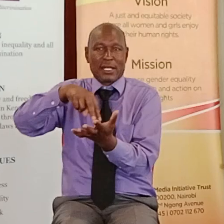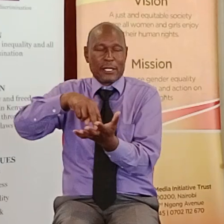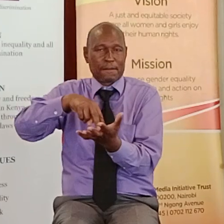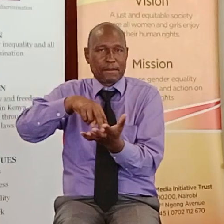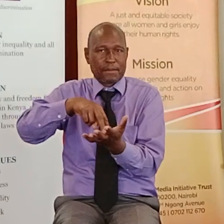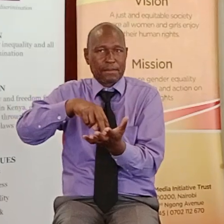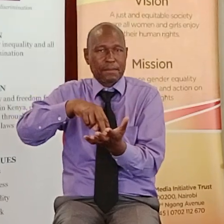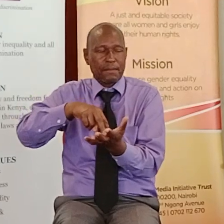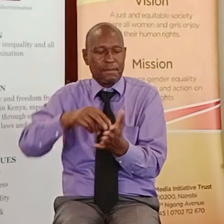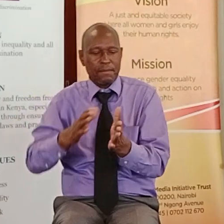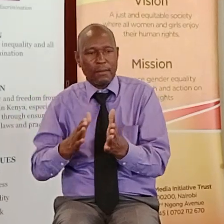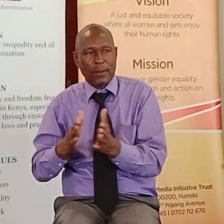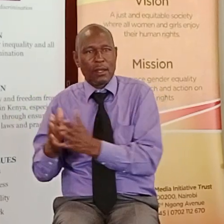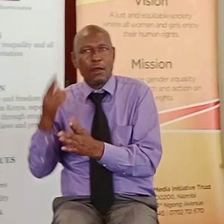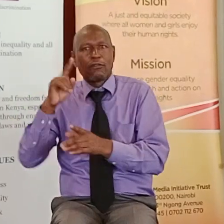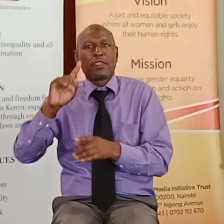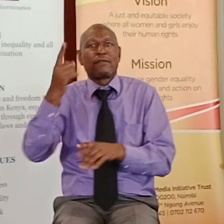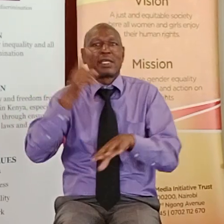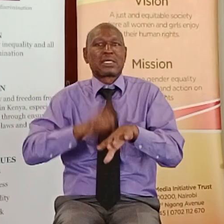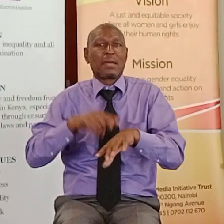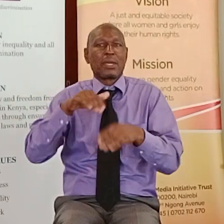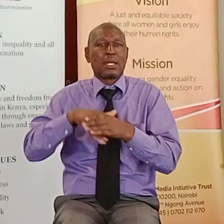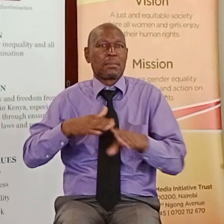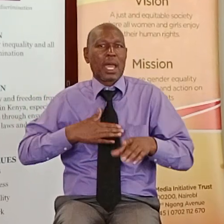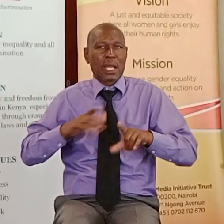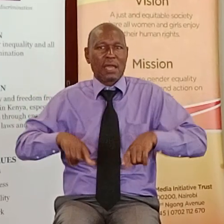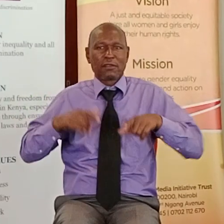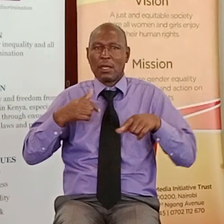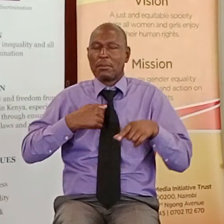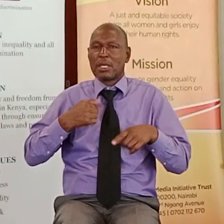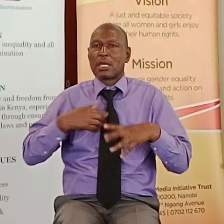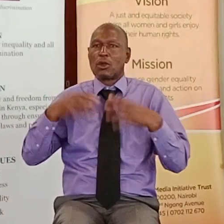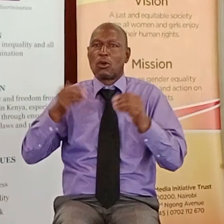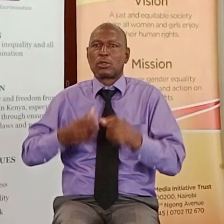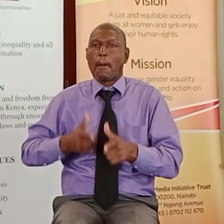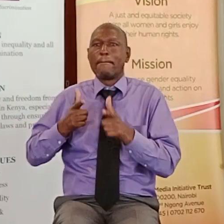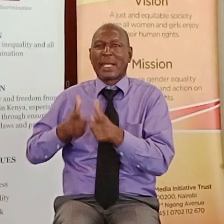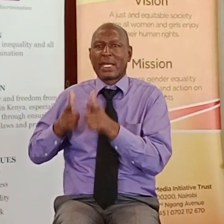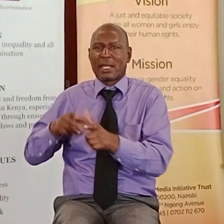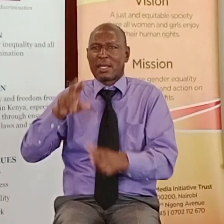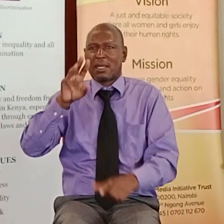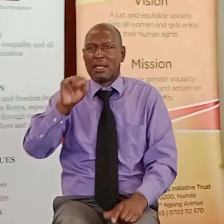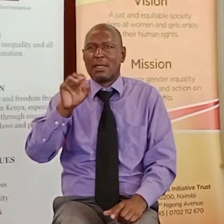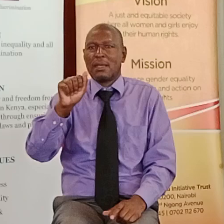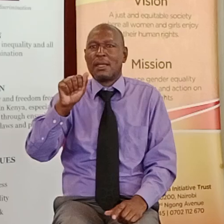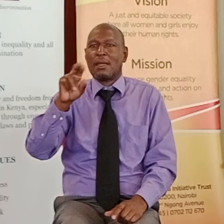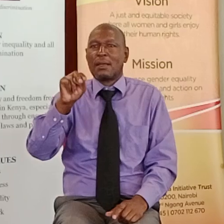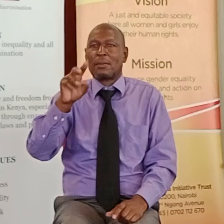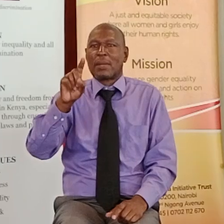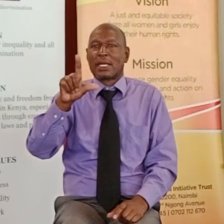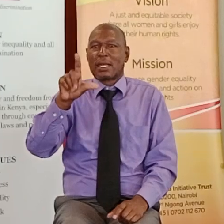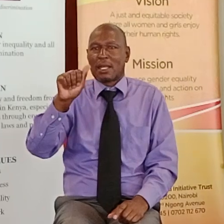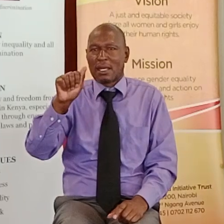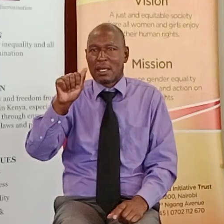week, for the first time in my life, I was in Mandera County. How many of you have been in Mandera?